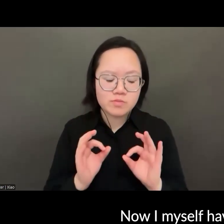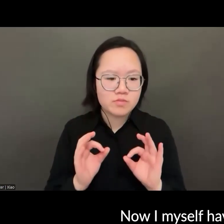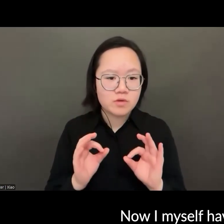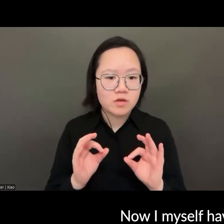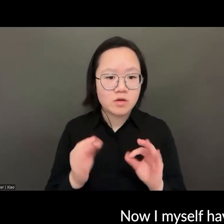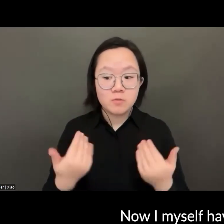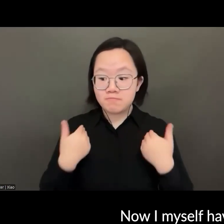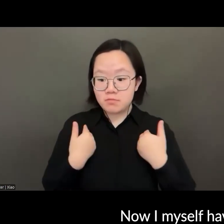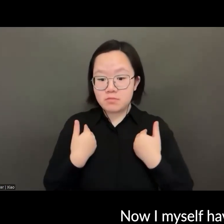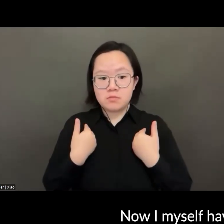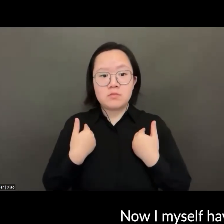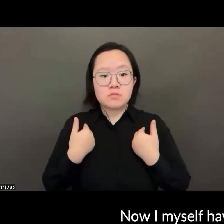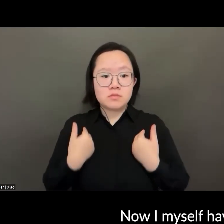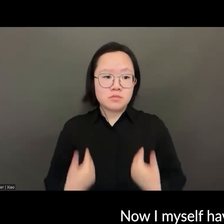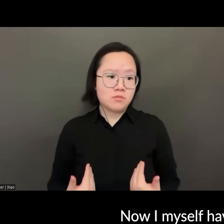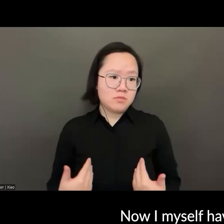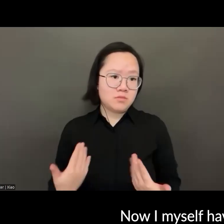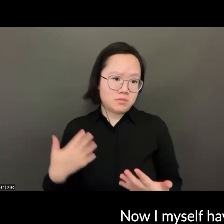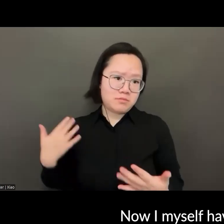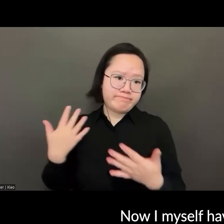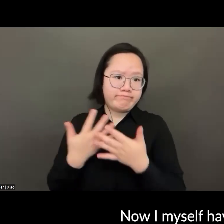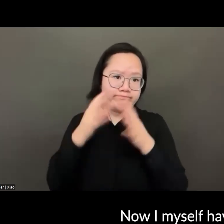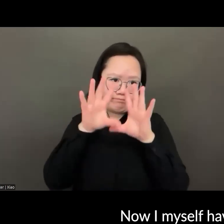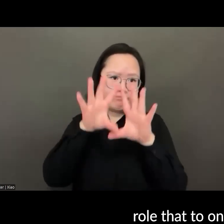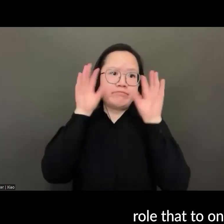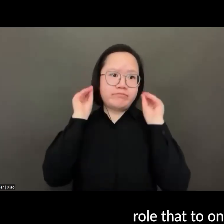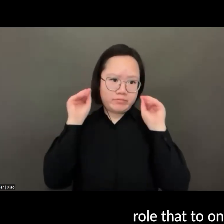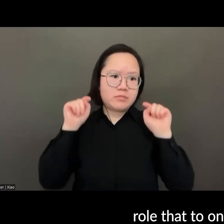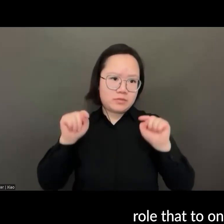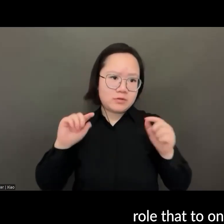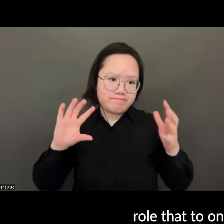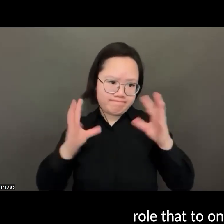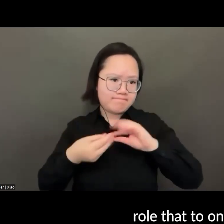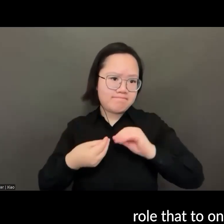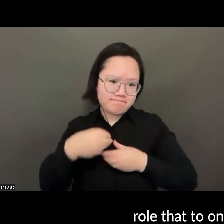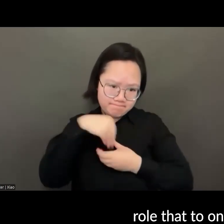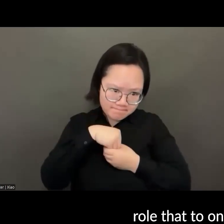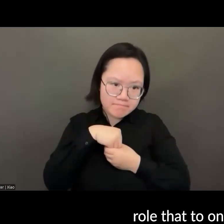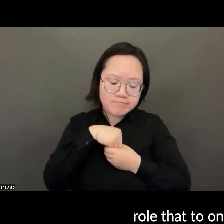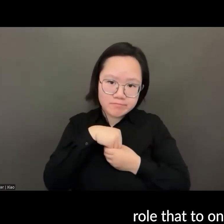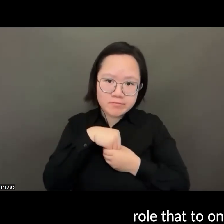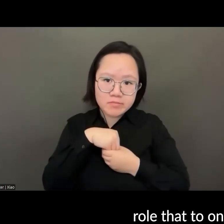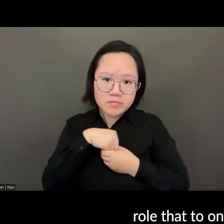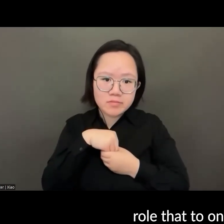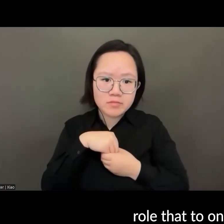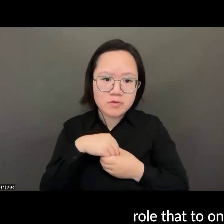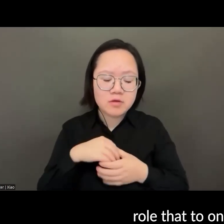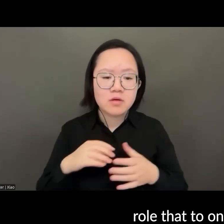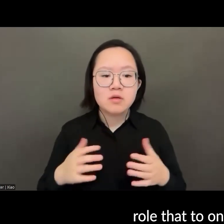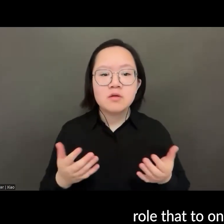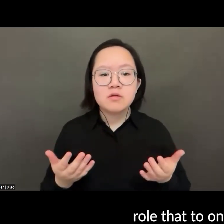it because I understood in my job and as my role that once we get